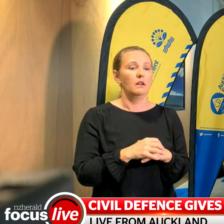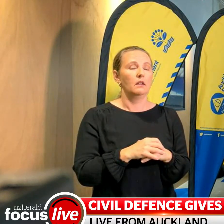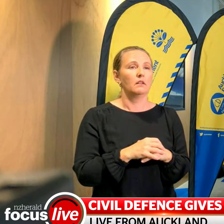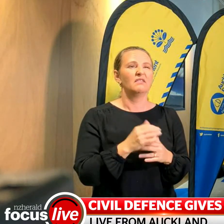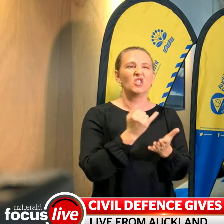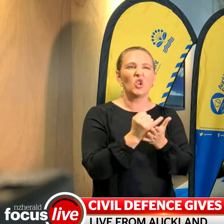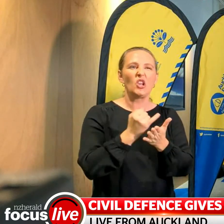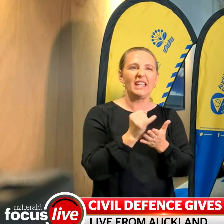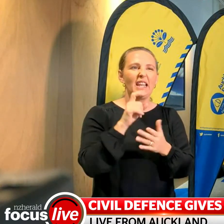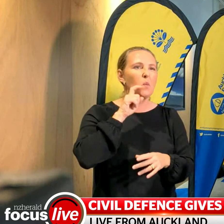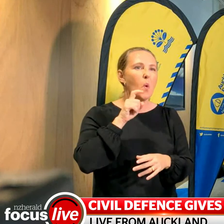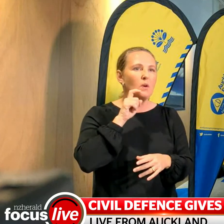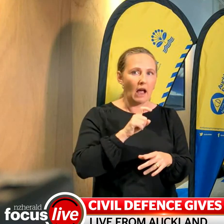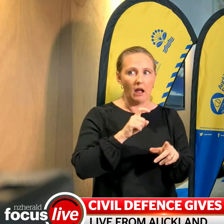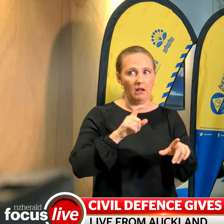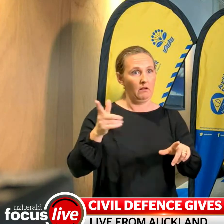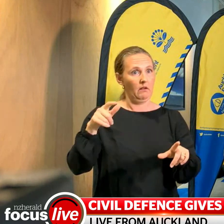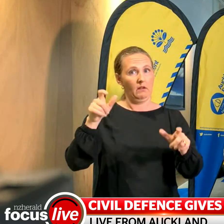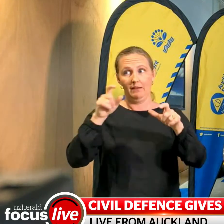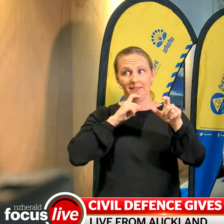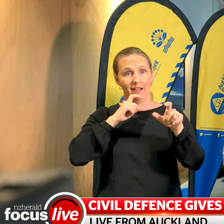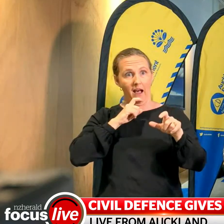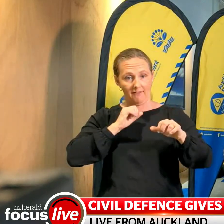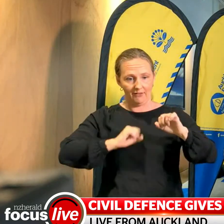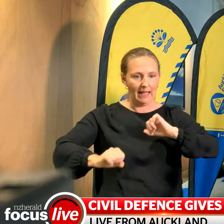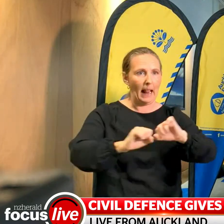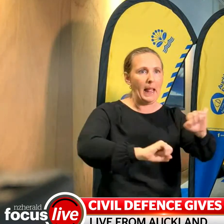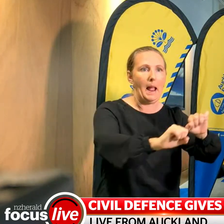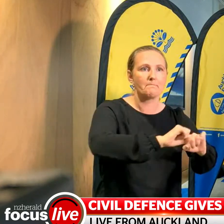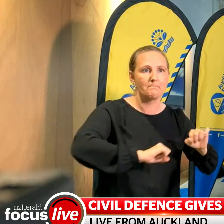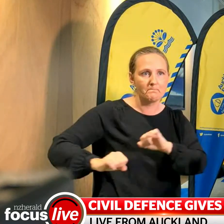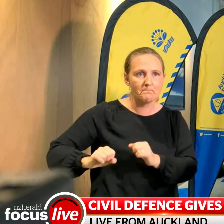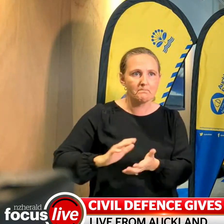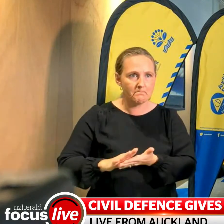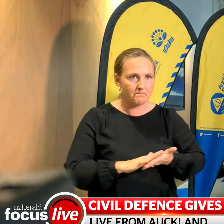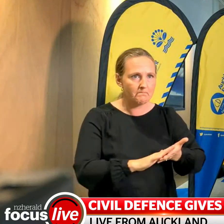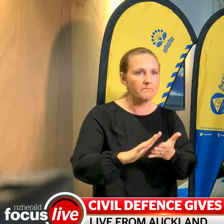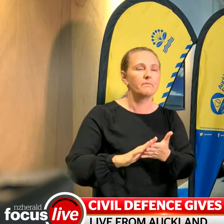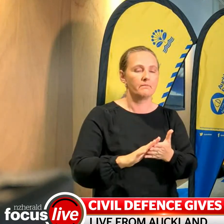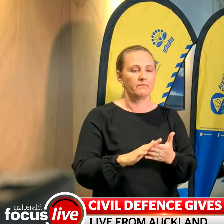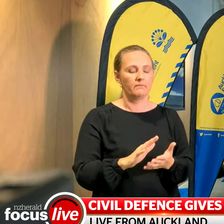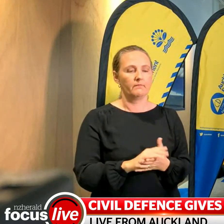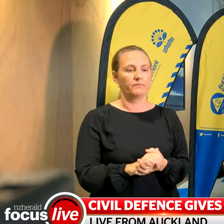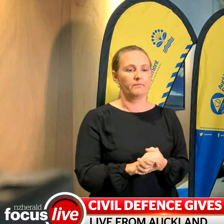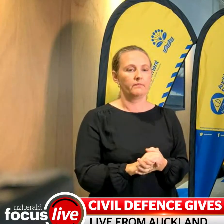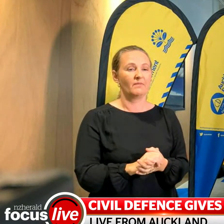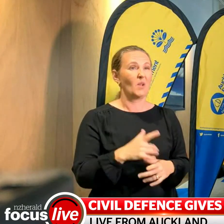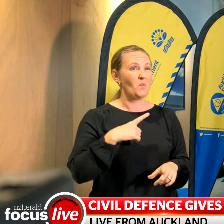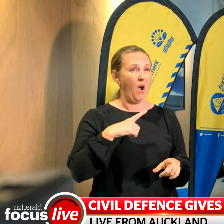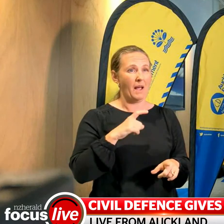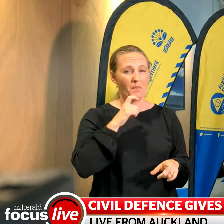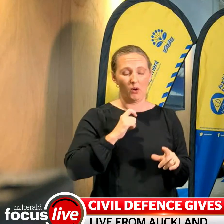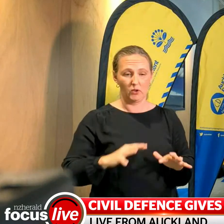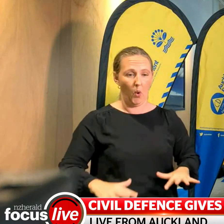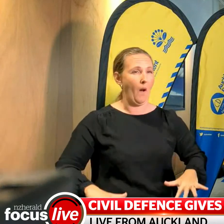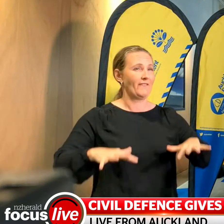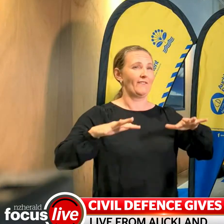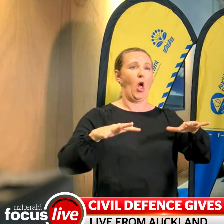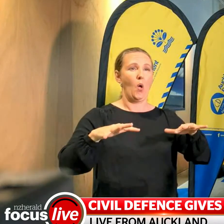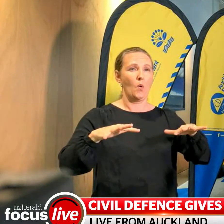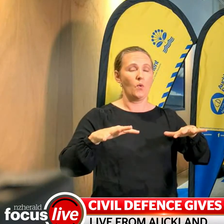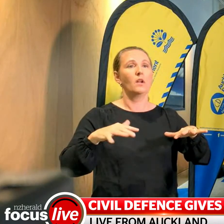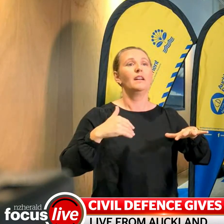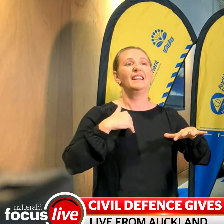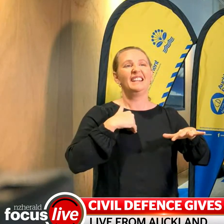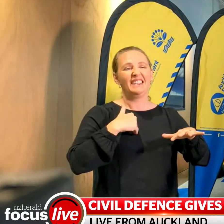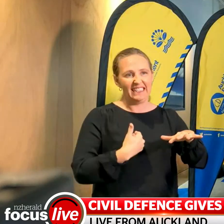been working extended hours to get Auckland running again from a water perspective. Due to the volume of overflows, it may be a couple of days